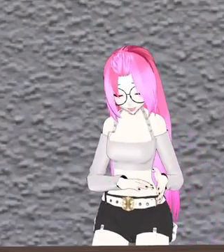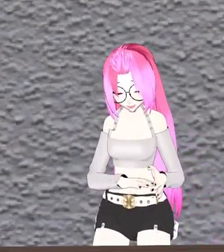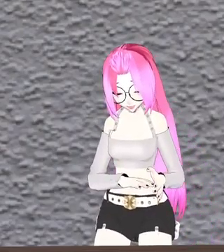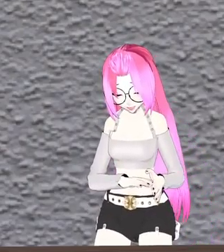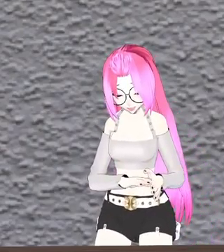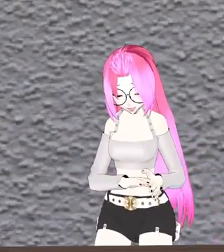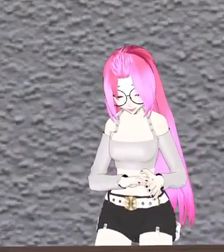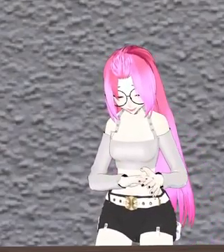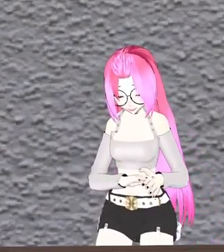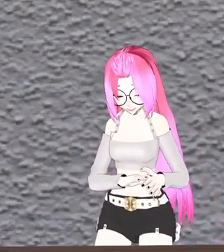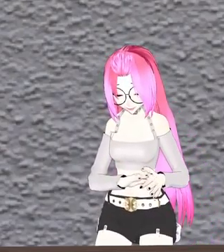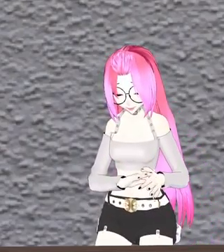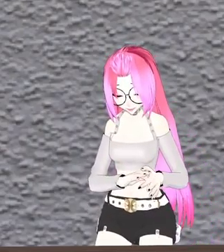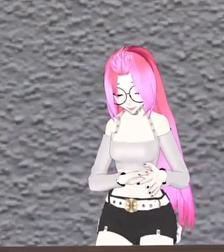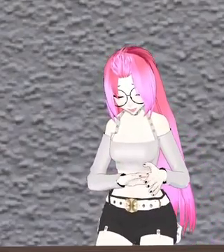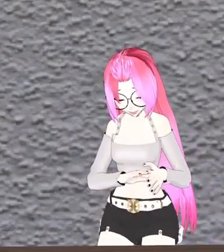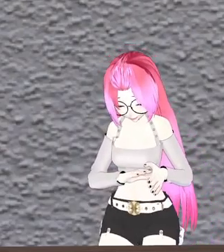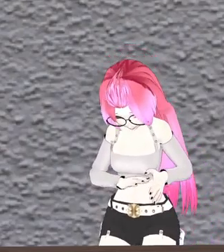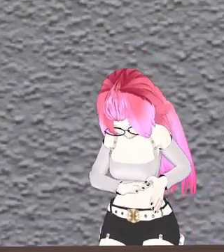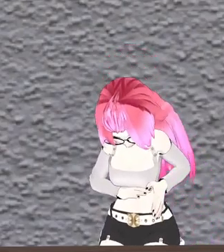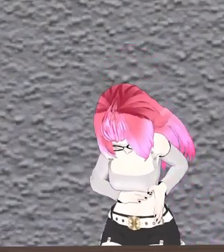time real quick. Hold on. What the heck?